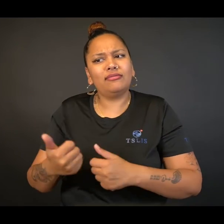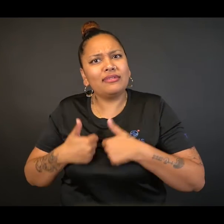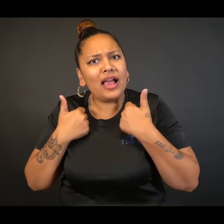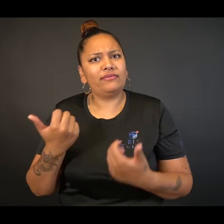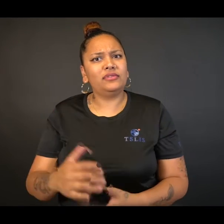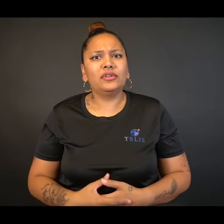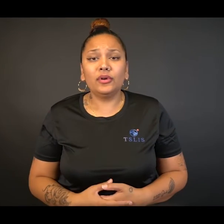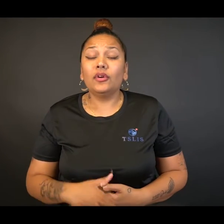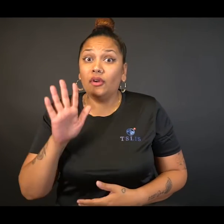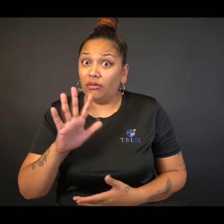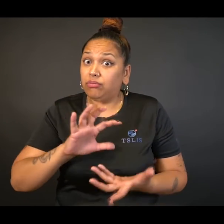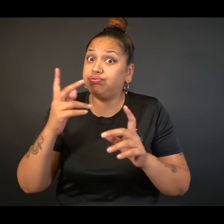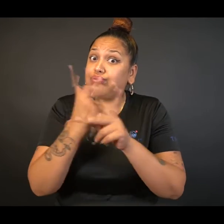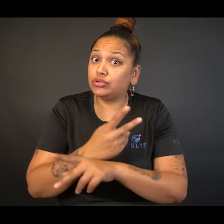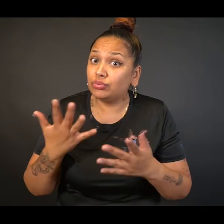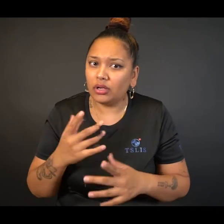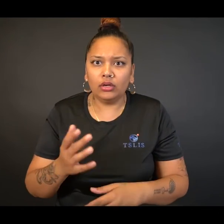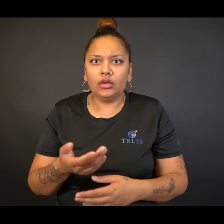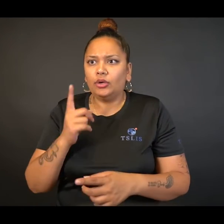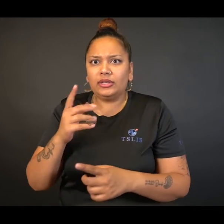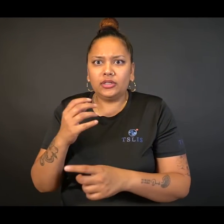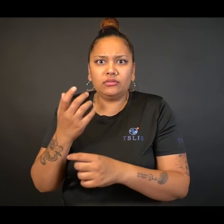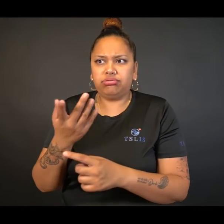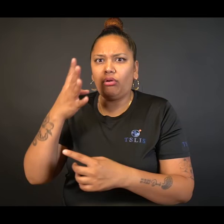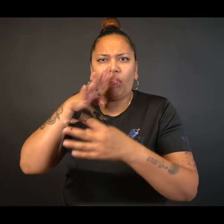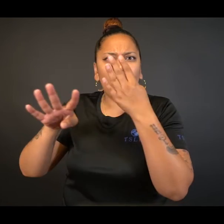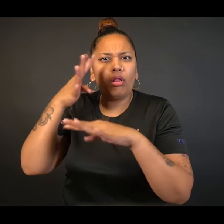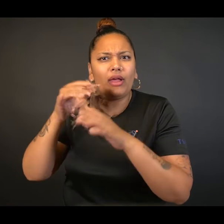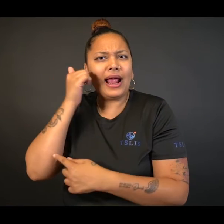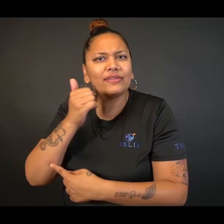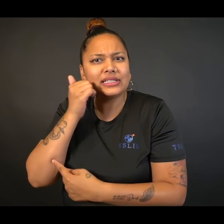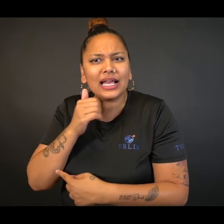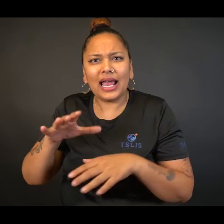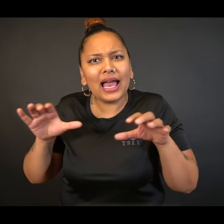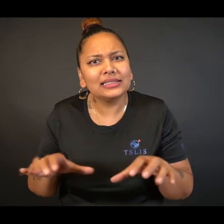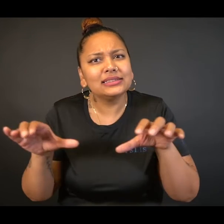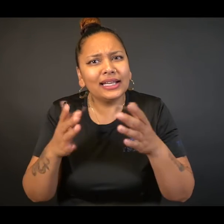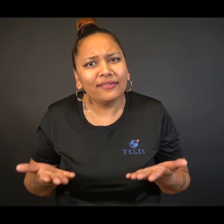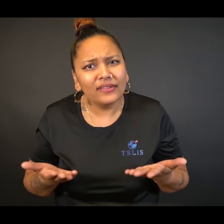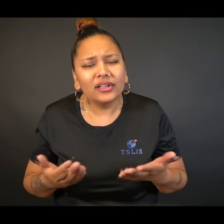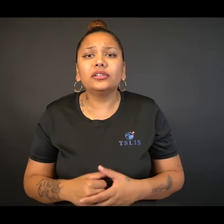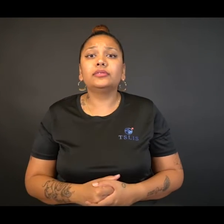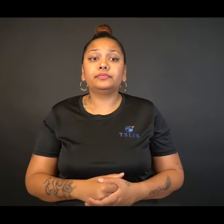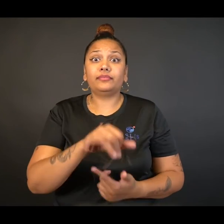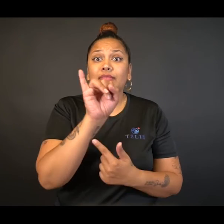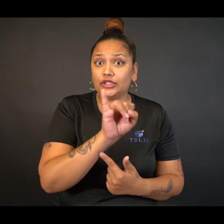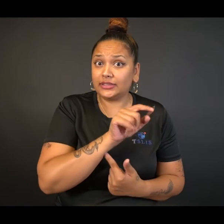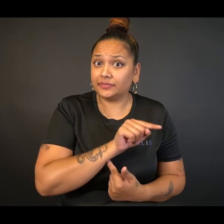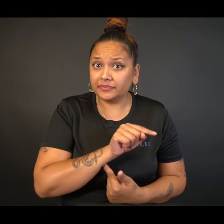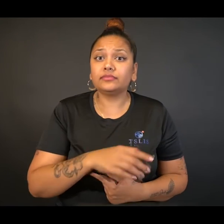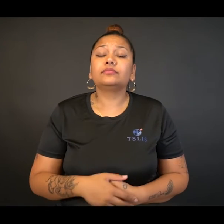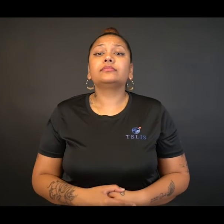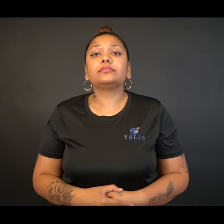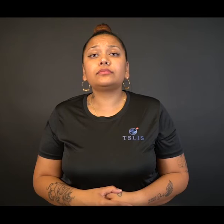for people with print disabilities to participate in cultural life. Even worse, it can also